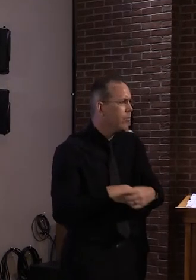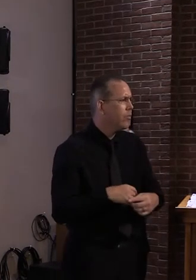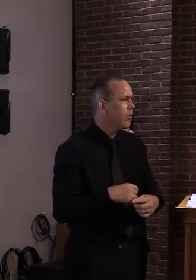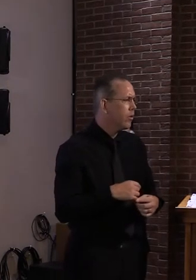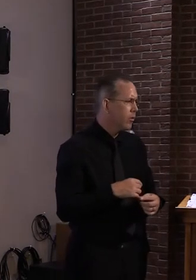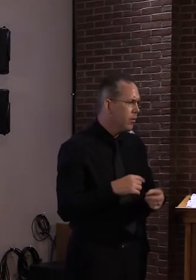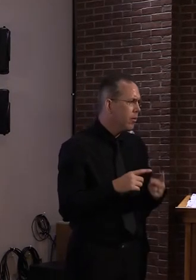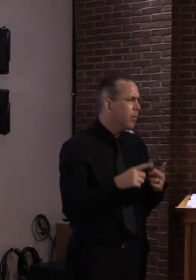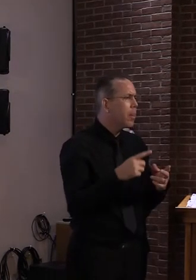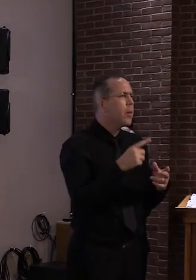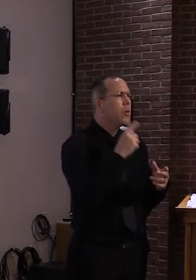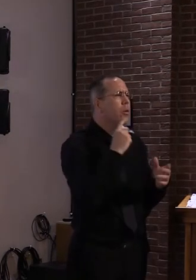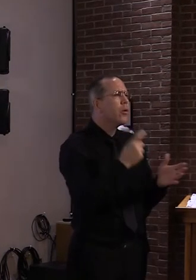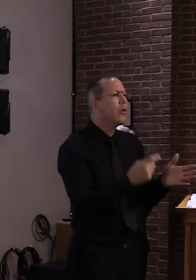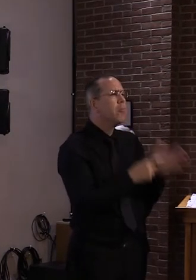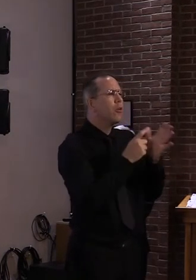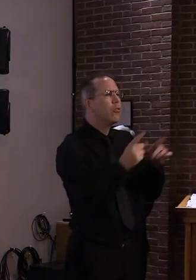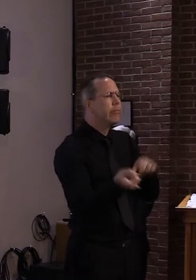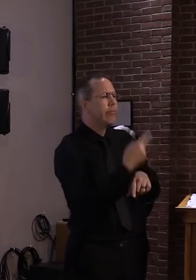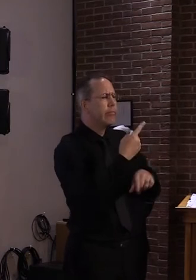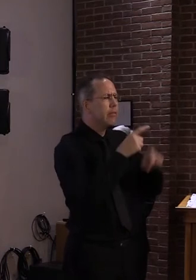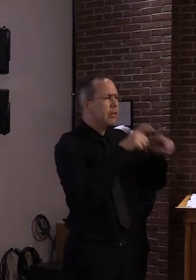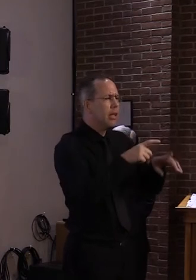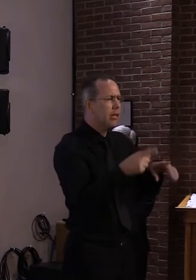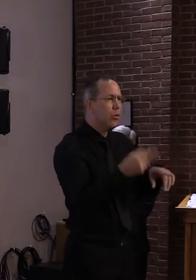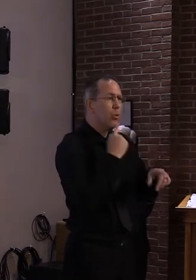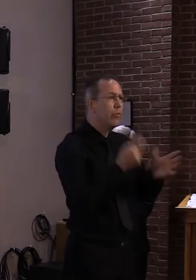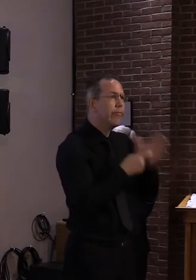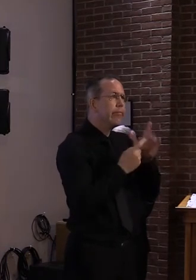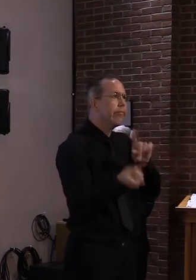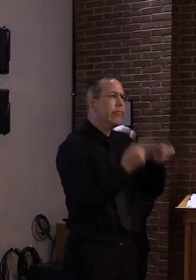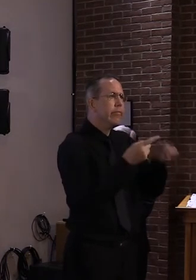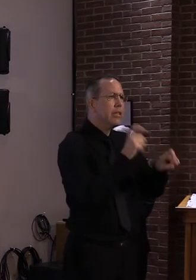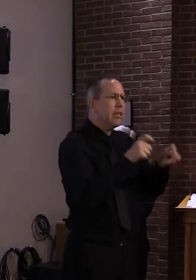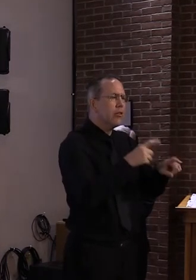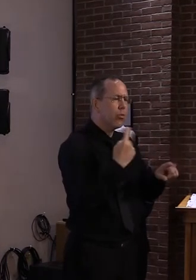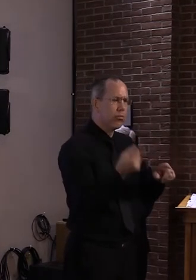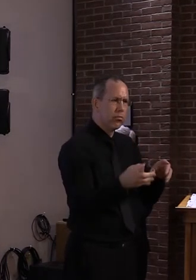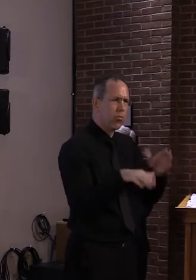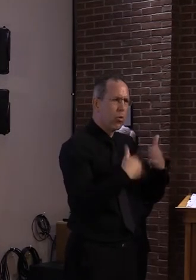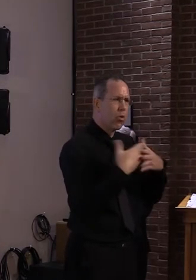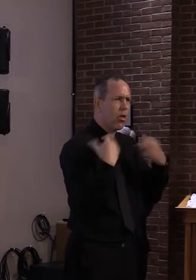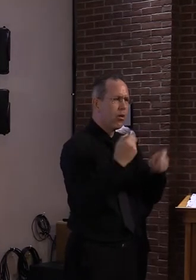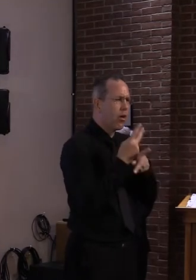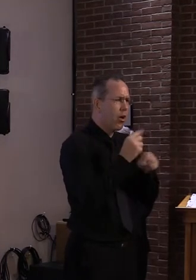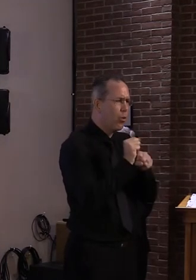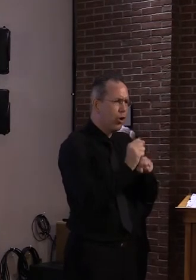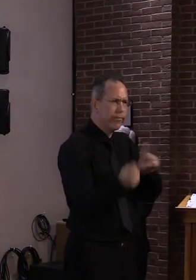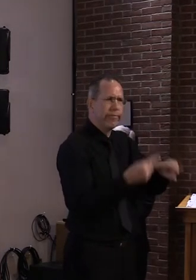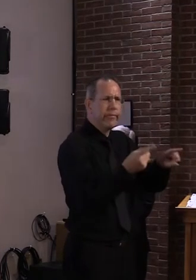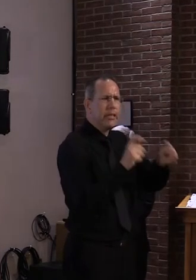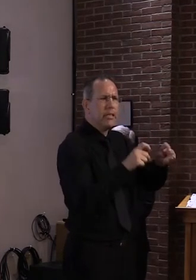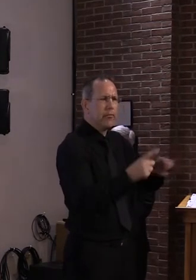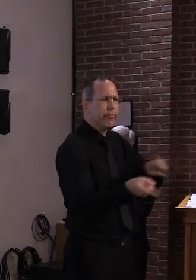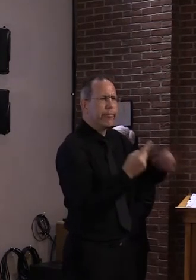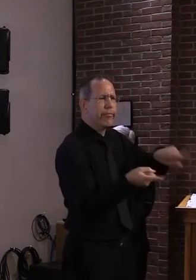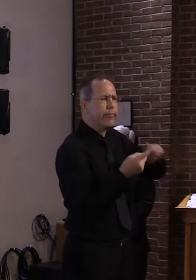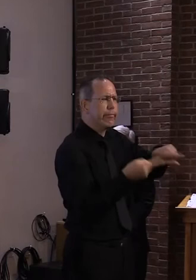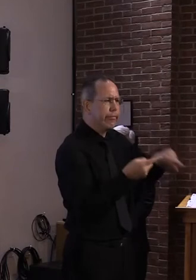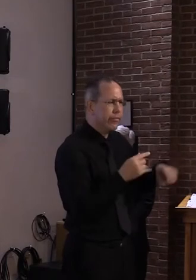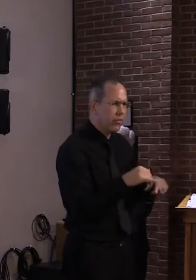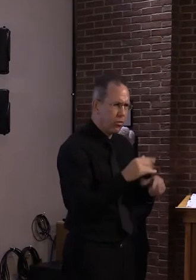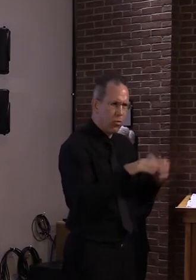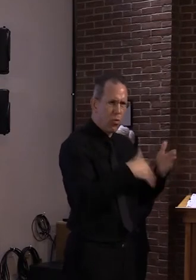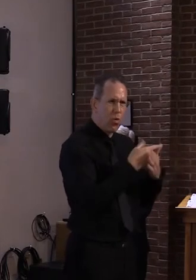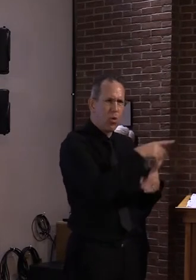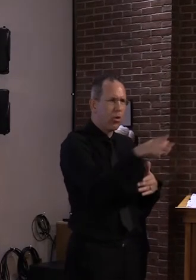So many of them, even if they have no symptoms, may be asymptomatic, may be testing positive, like a certain percentage of the